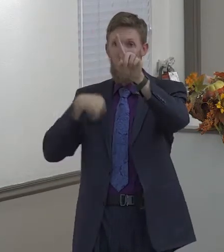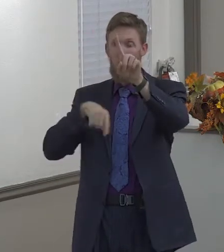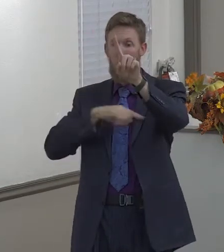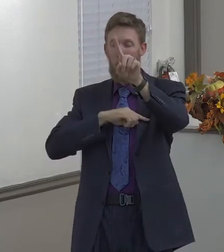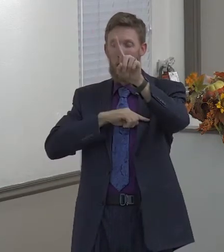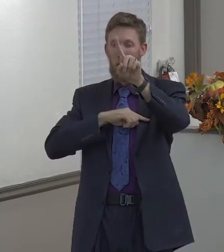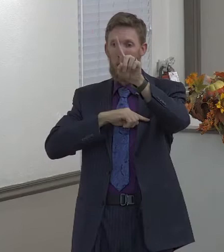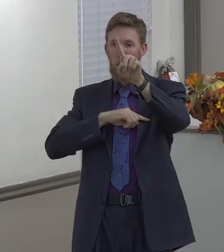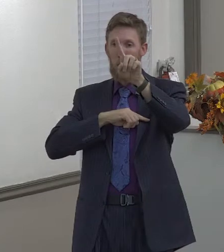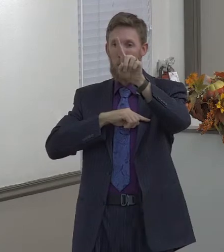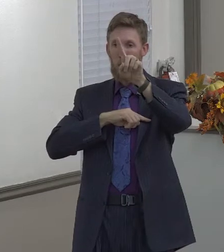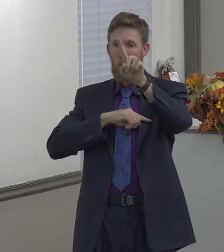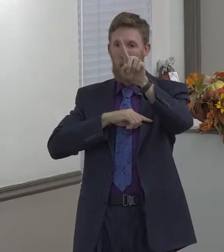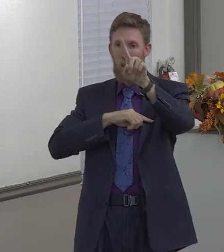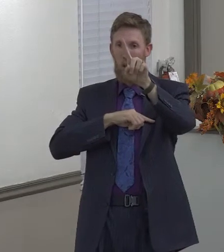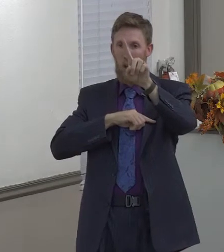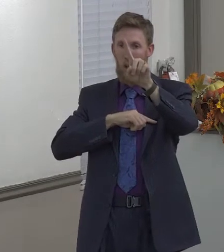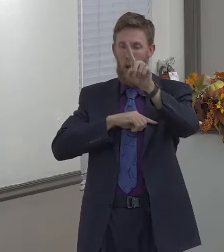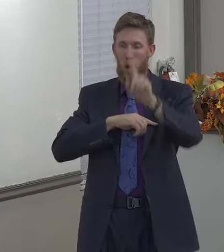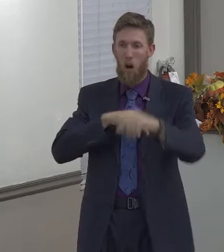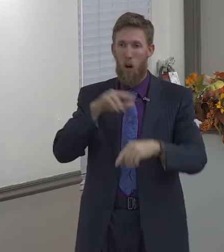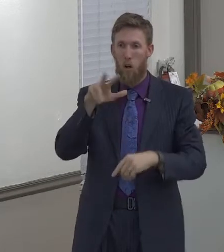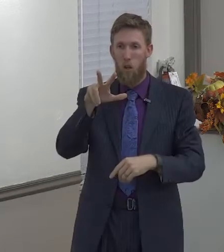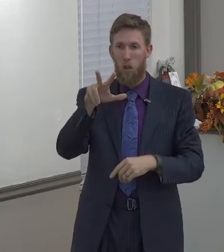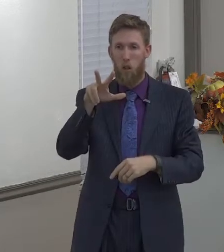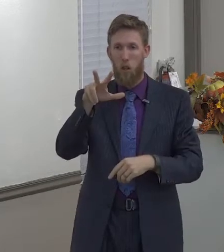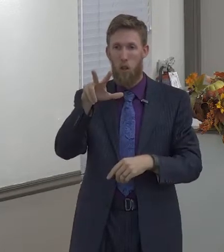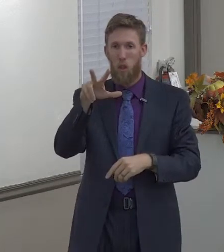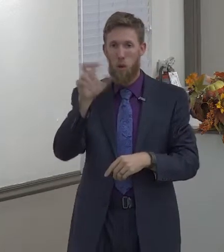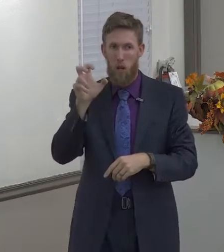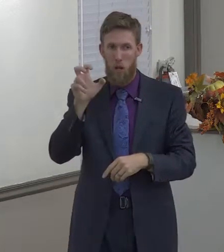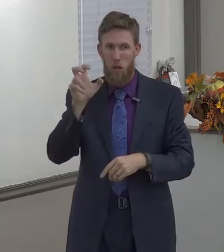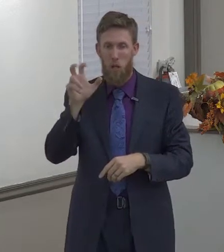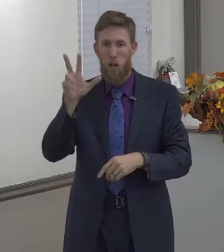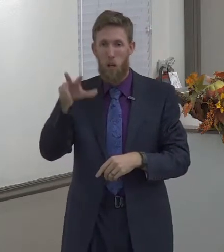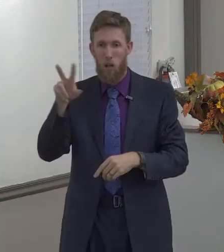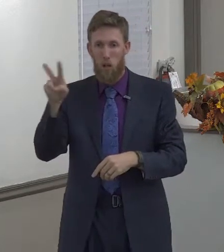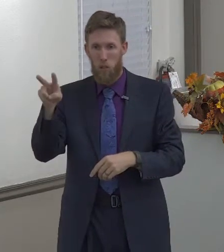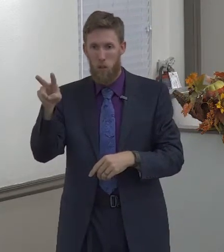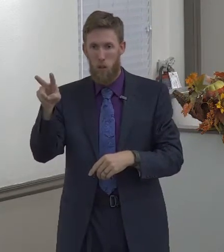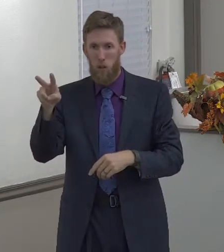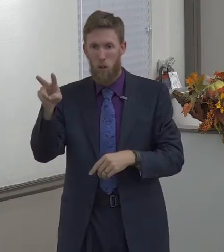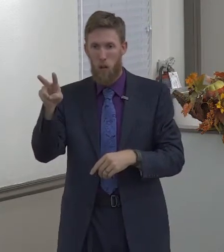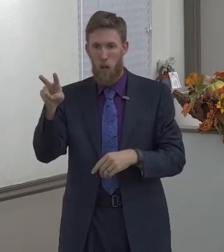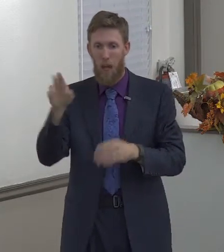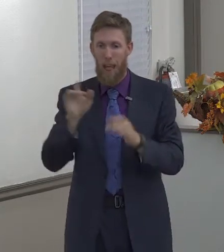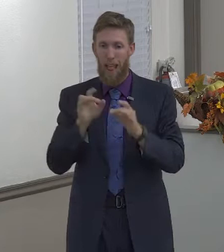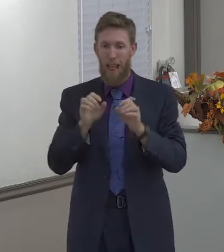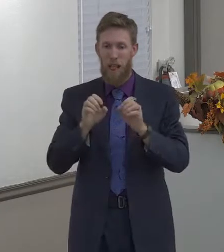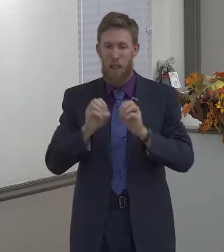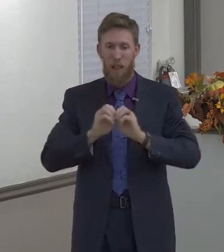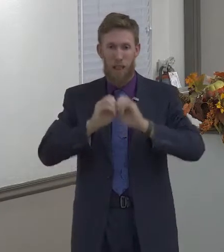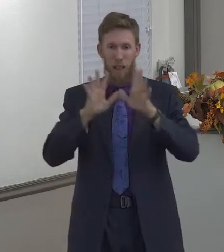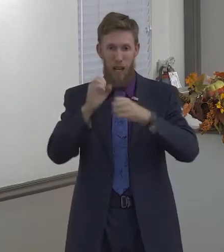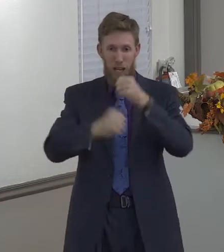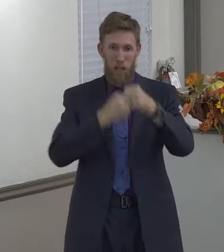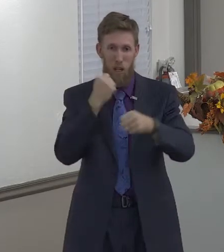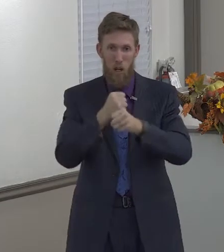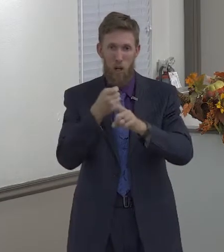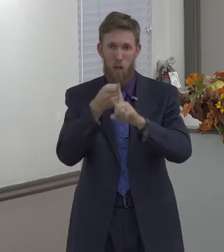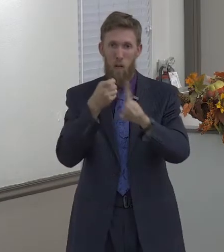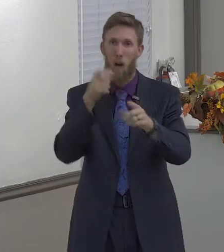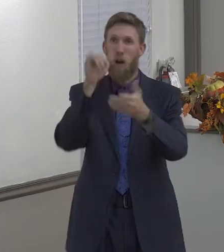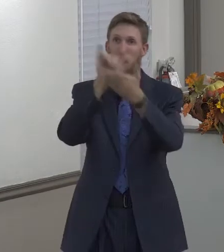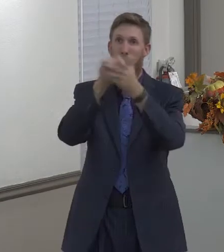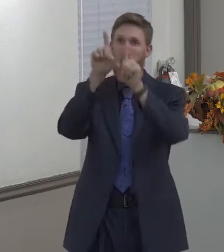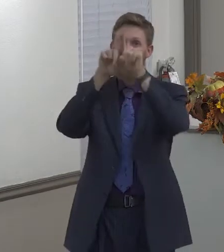323 light years away. Do you know what that means? You could go out if it was clear and get a telescope or even with